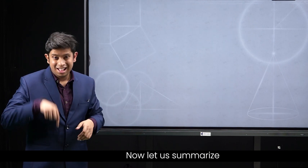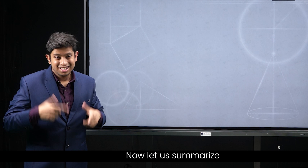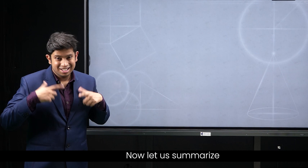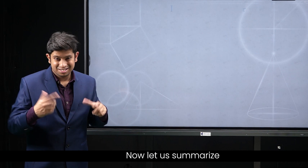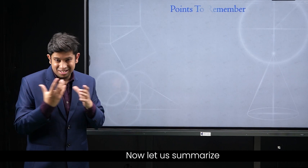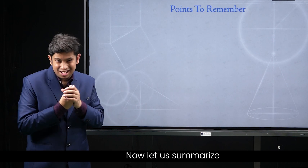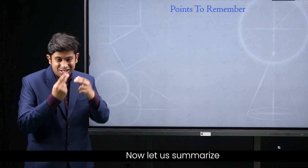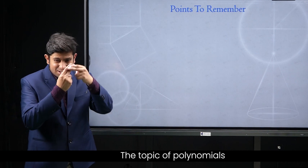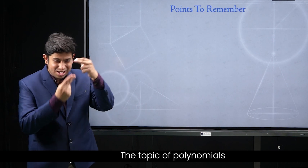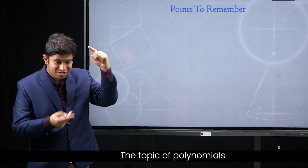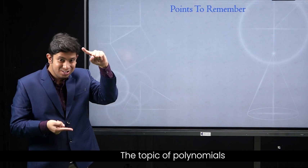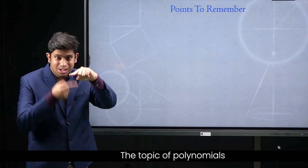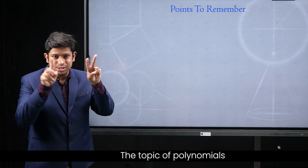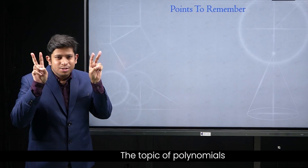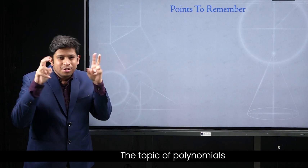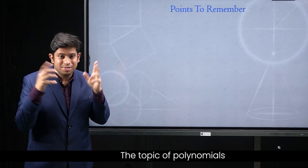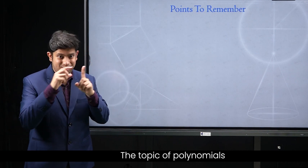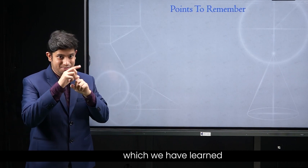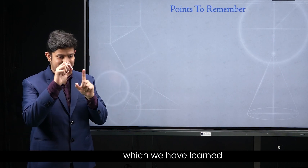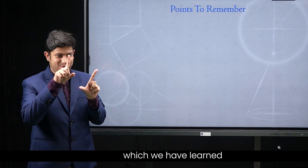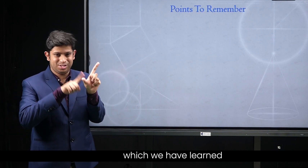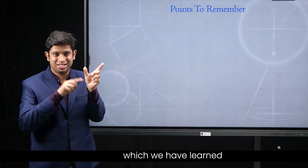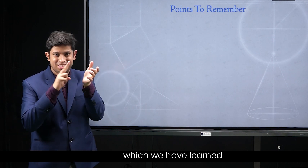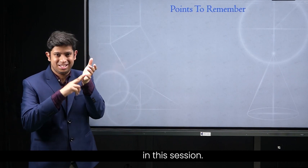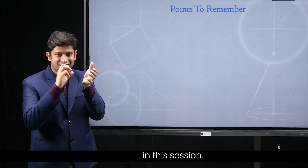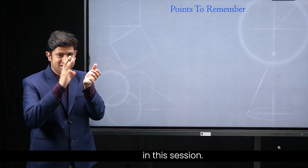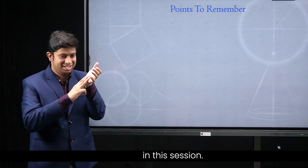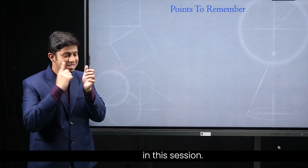Now, let us summarize the topic of polynomials which we have learnt in this session.